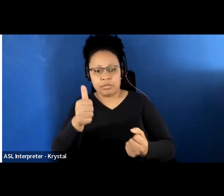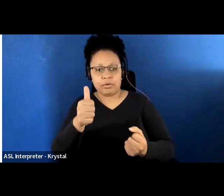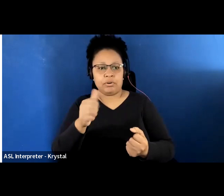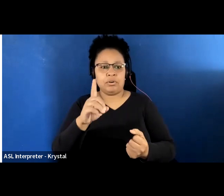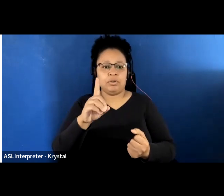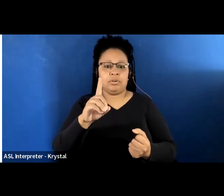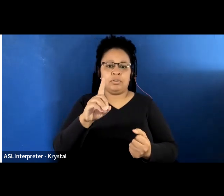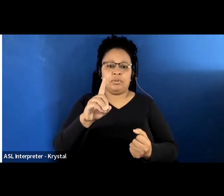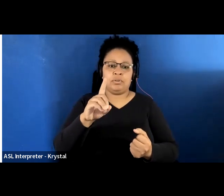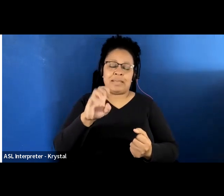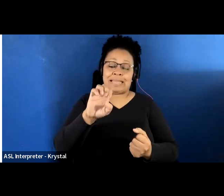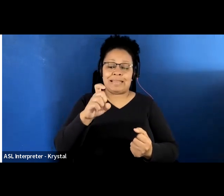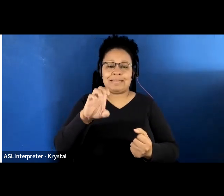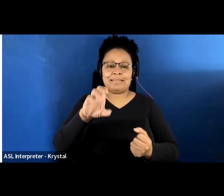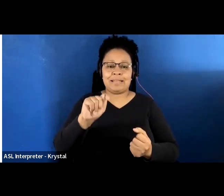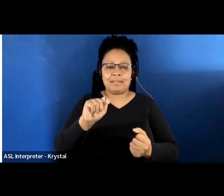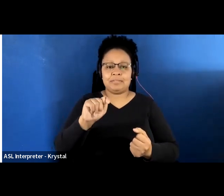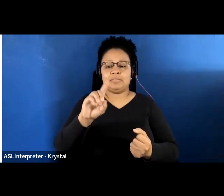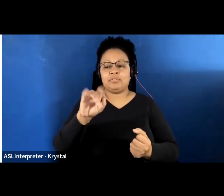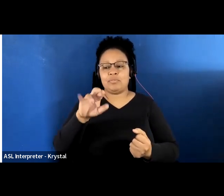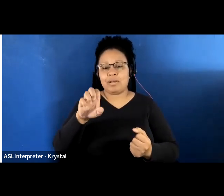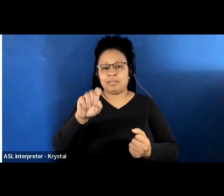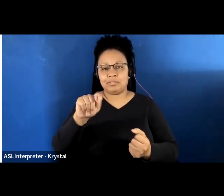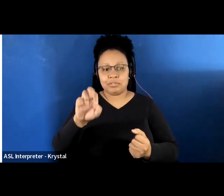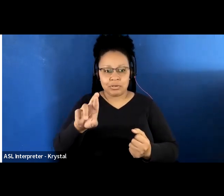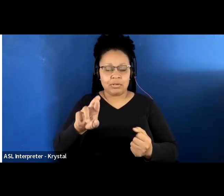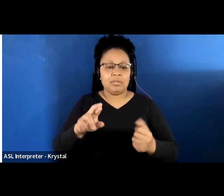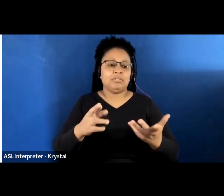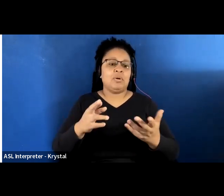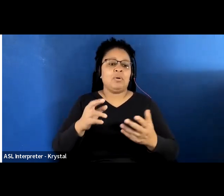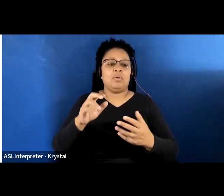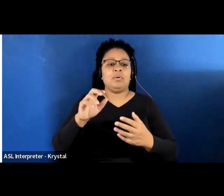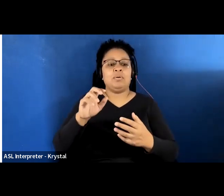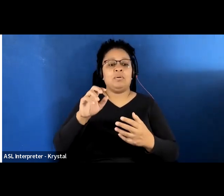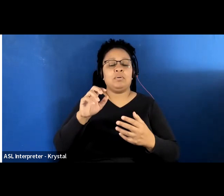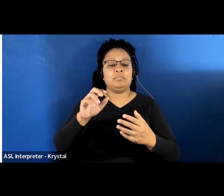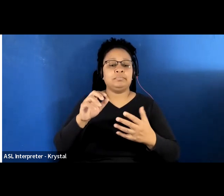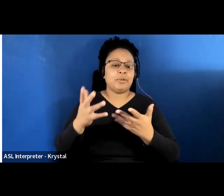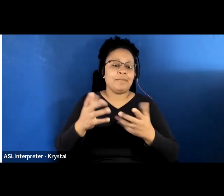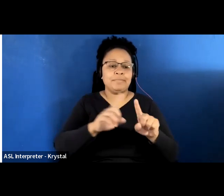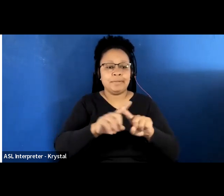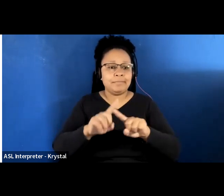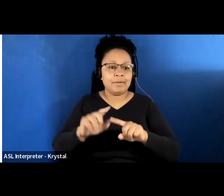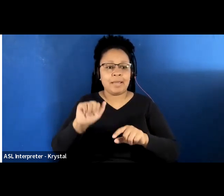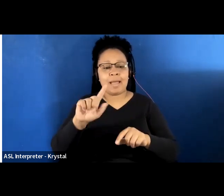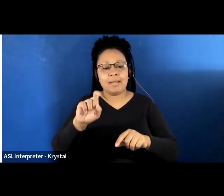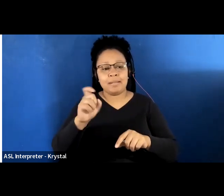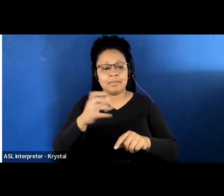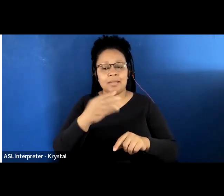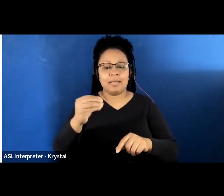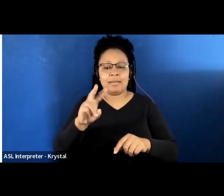and Vicki are executive directors of centers in New York and in North Carolina, respectively.